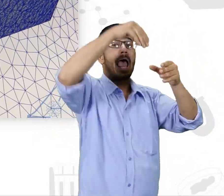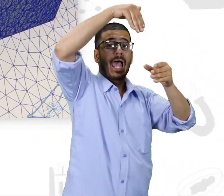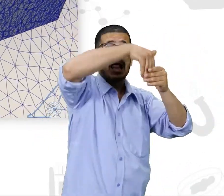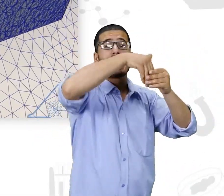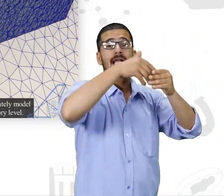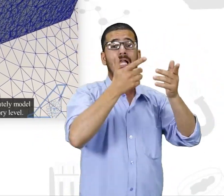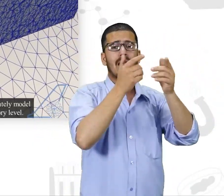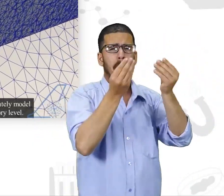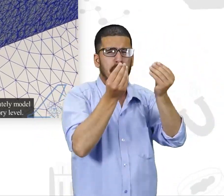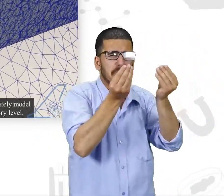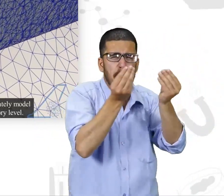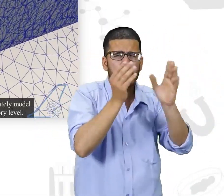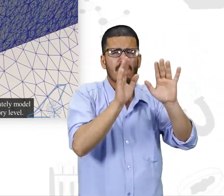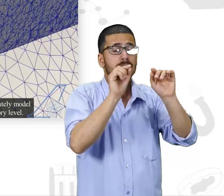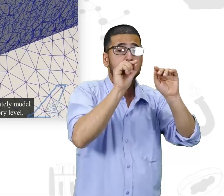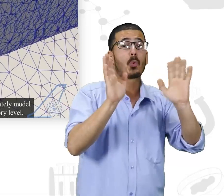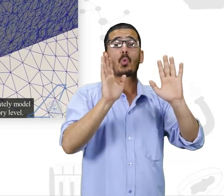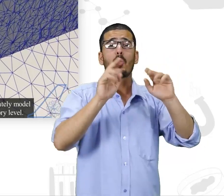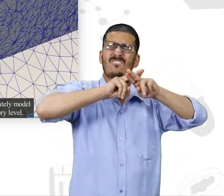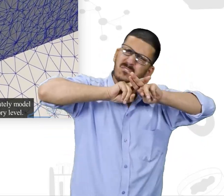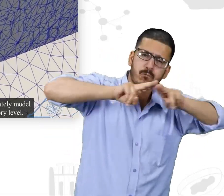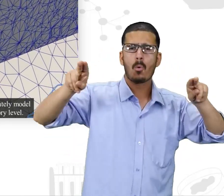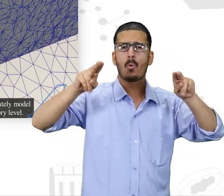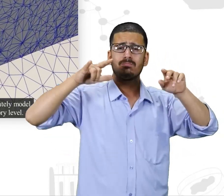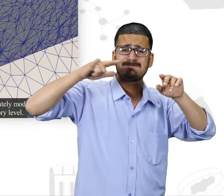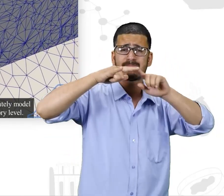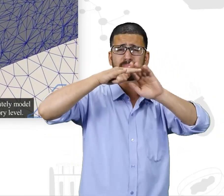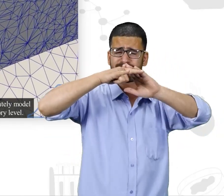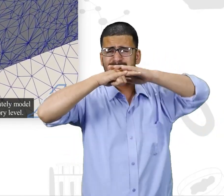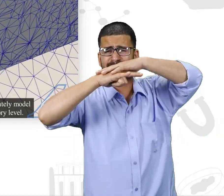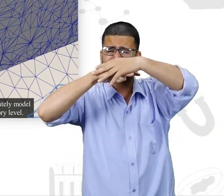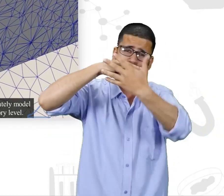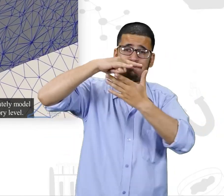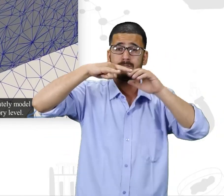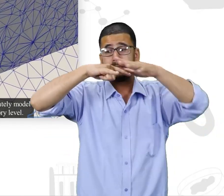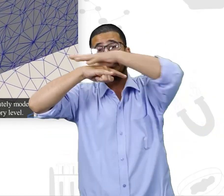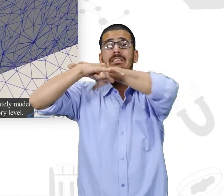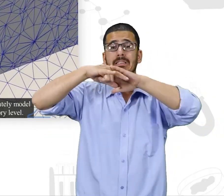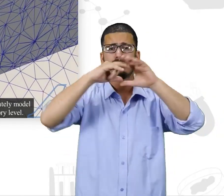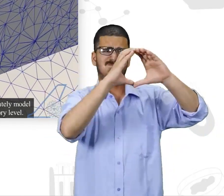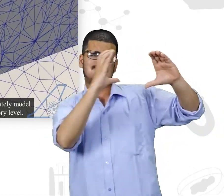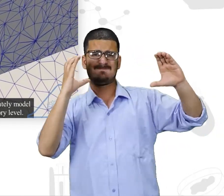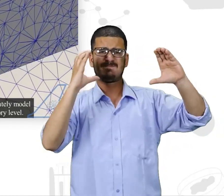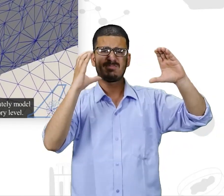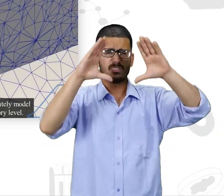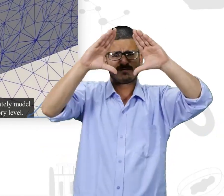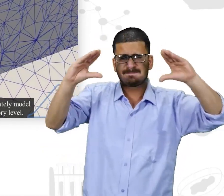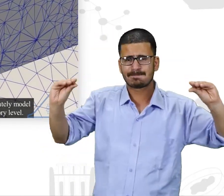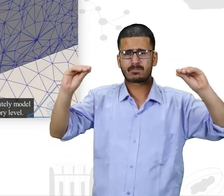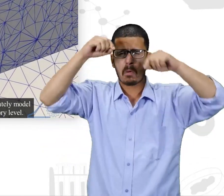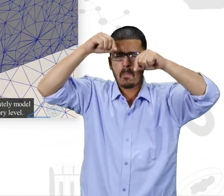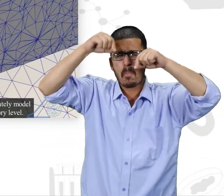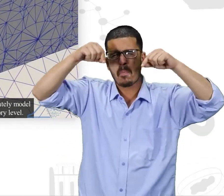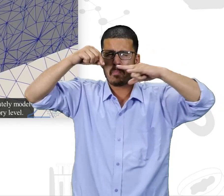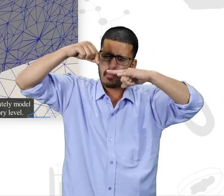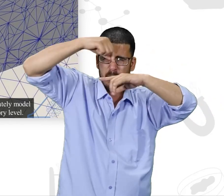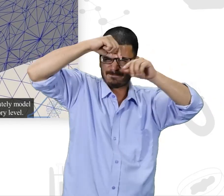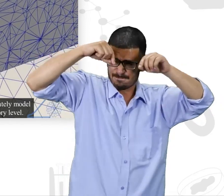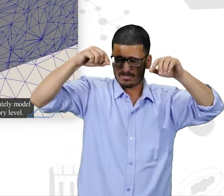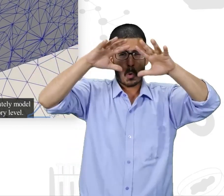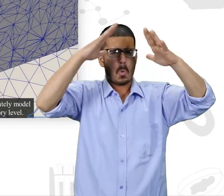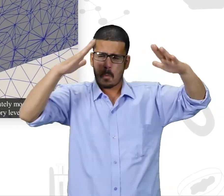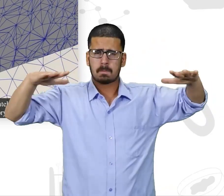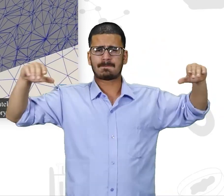field. The number of points on the aircraft must be large enough to accurately model its surface curvature and to capture the